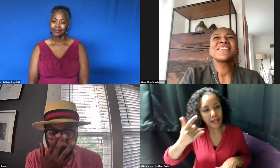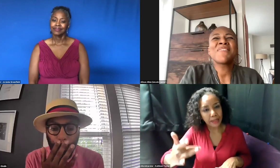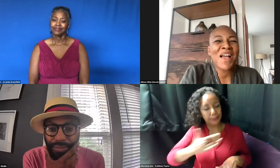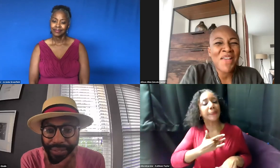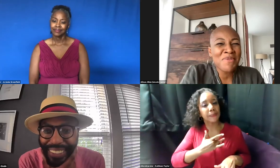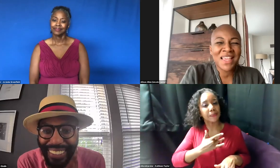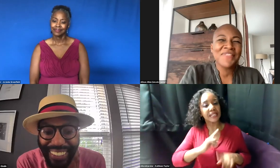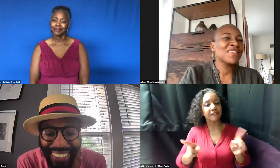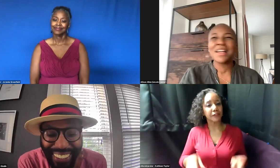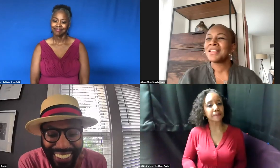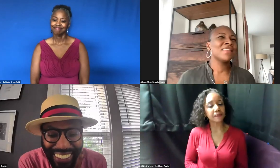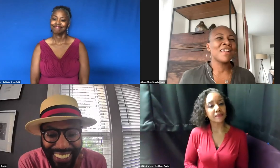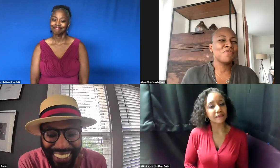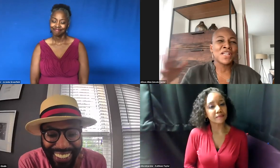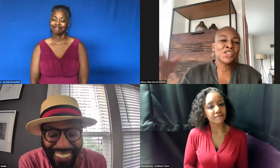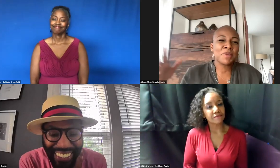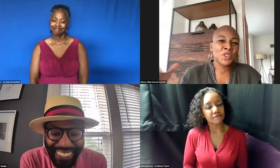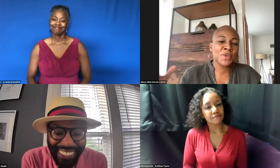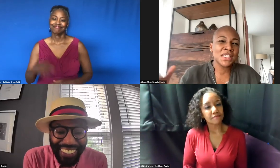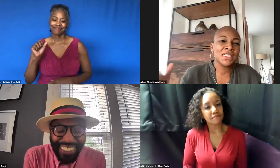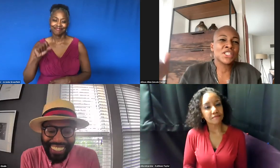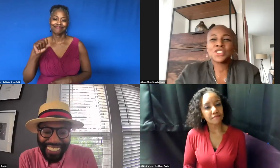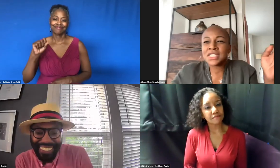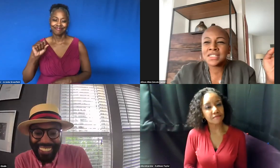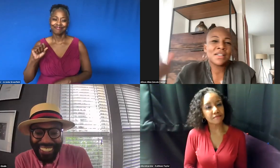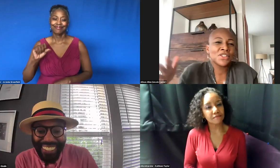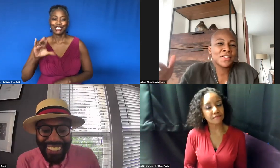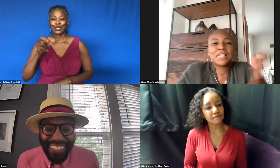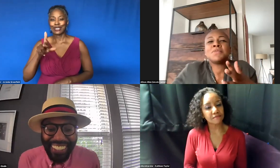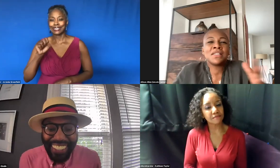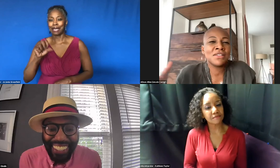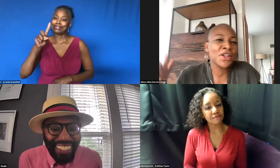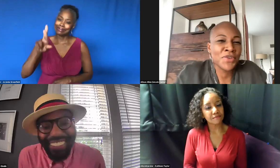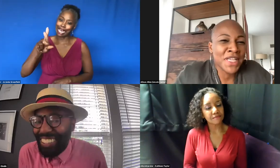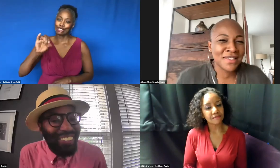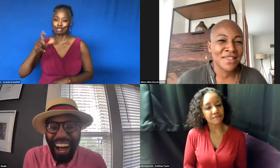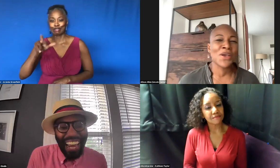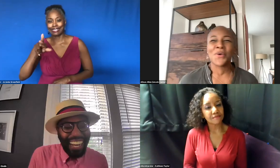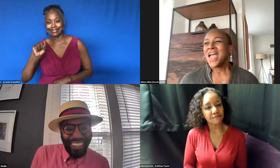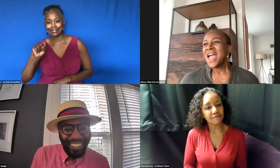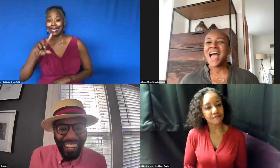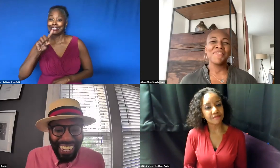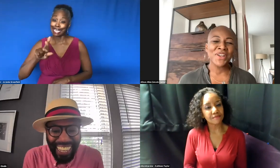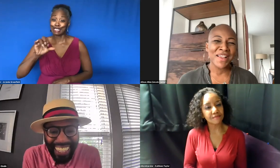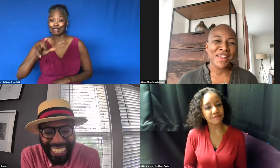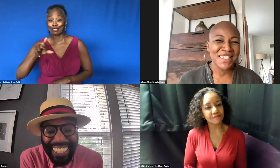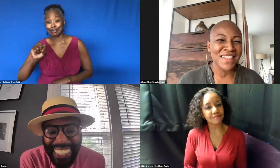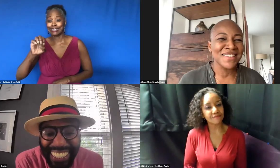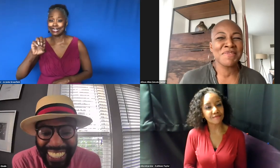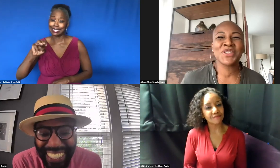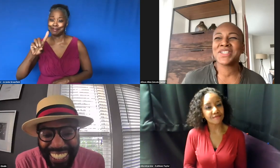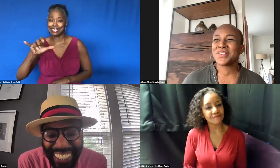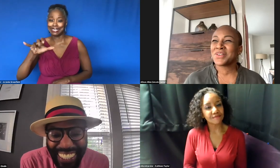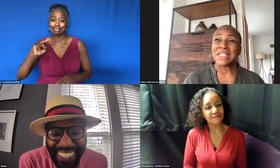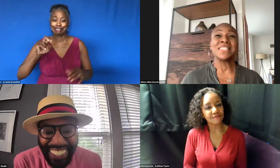this is like, I feel like I fluctuate between Dr. Chris Emdin and Chris. Chris is fine. Chris is all good. My